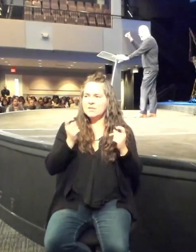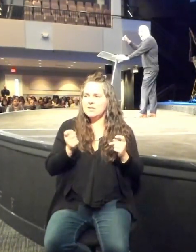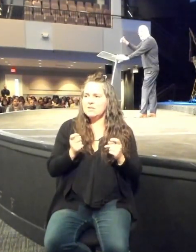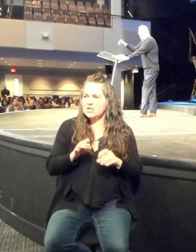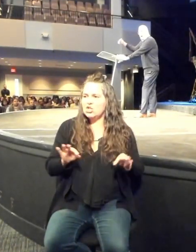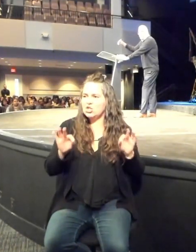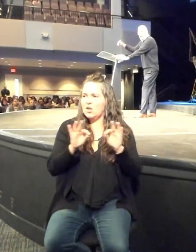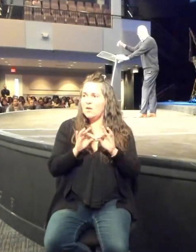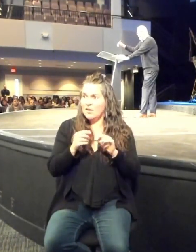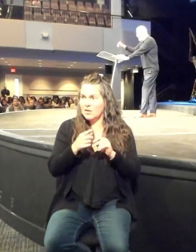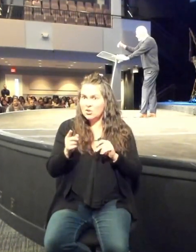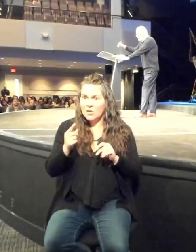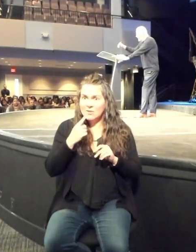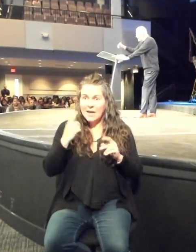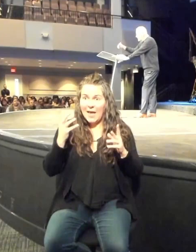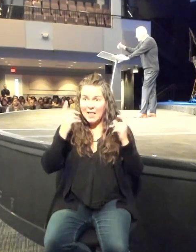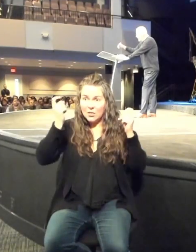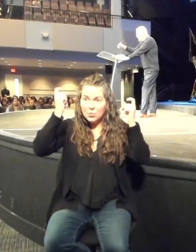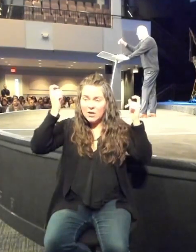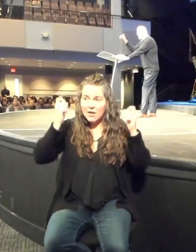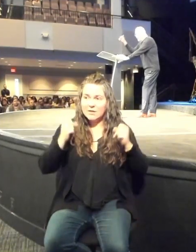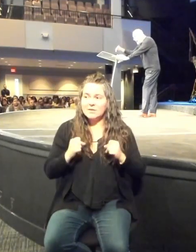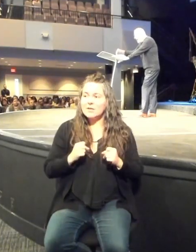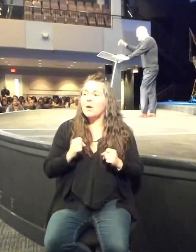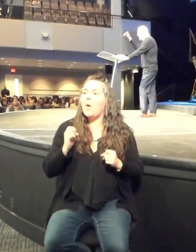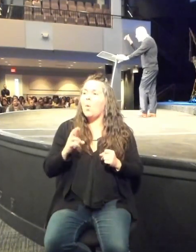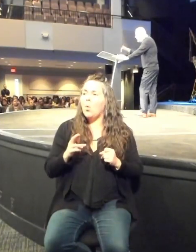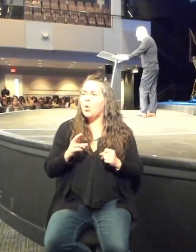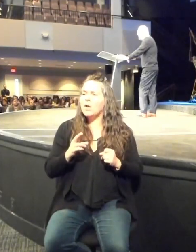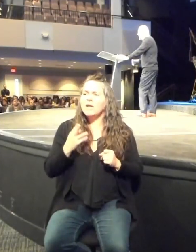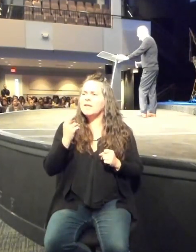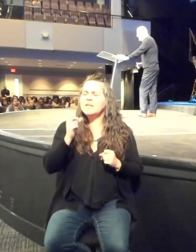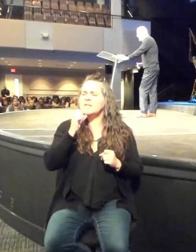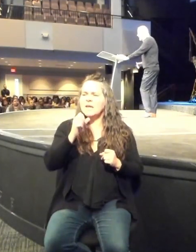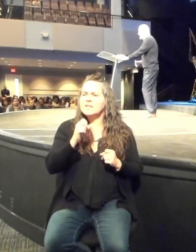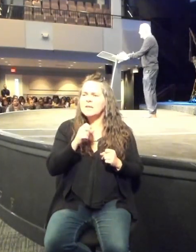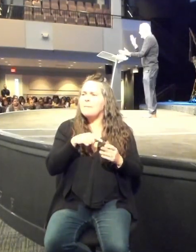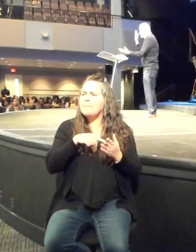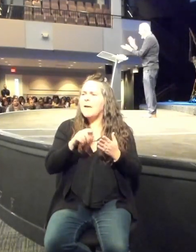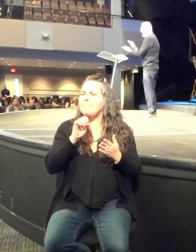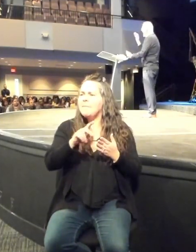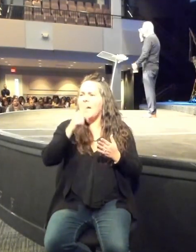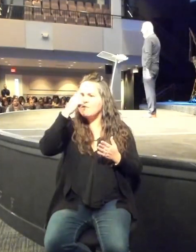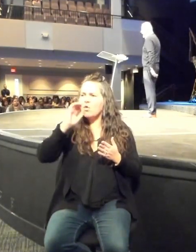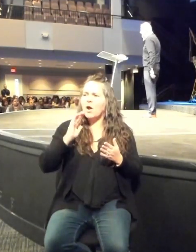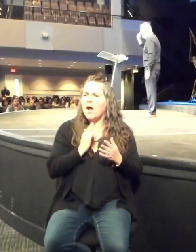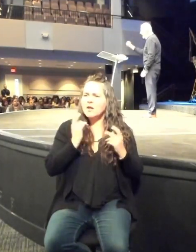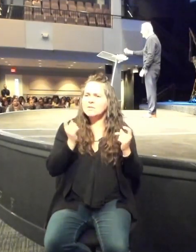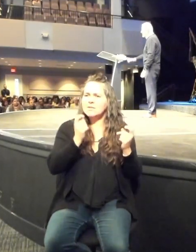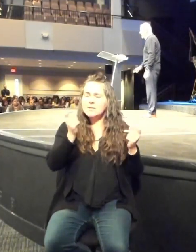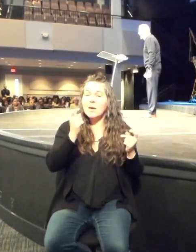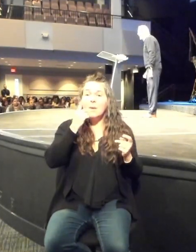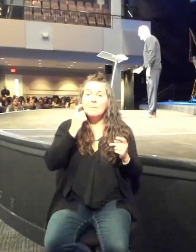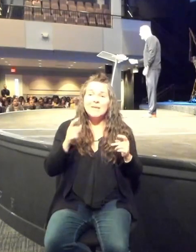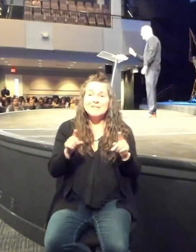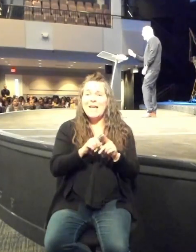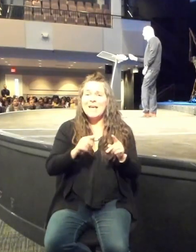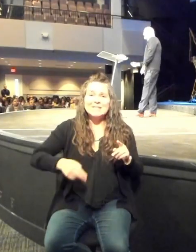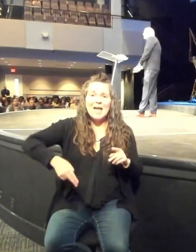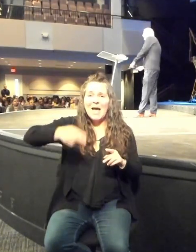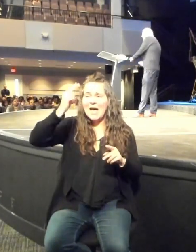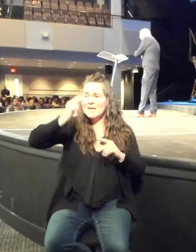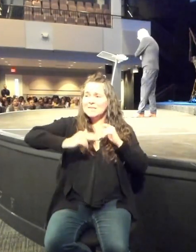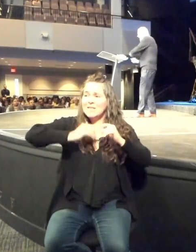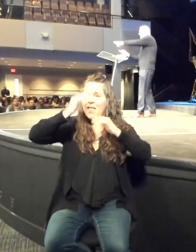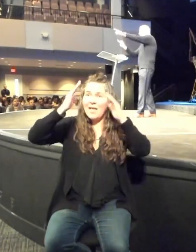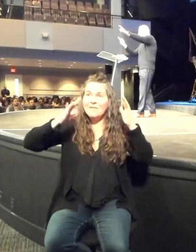say hallelujah right there, okay? Hallelujah. Or repay us according to our iniquities. For as high as the heavens are above the earth,